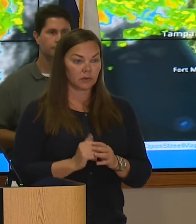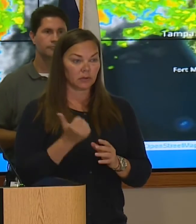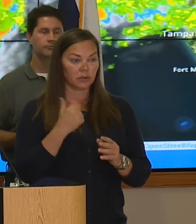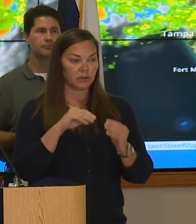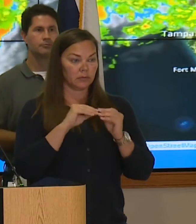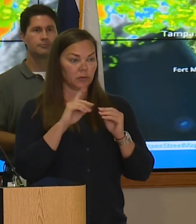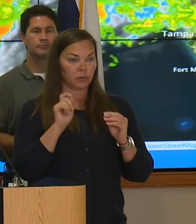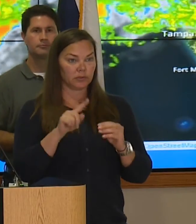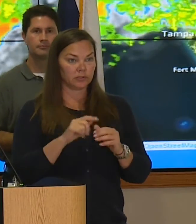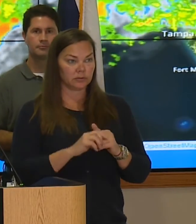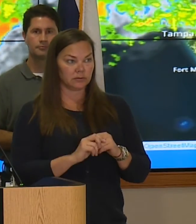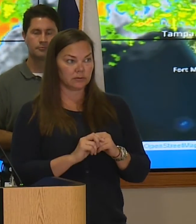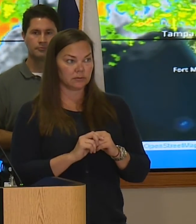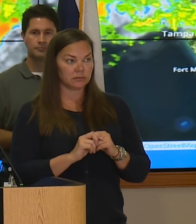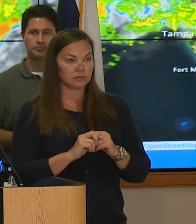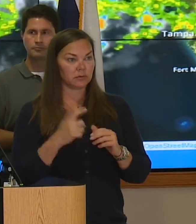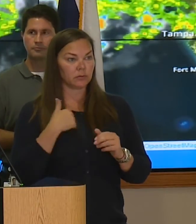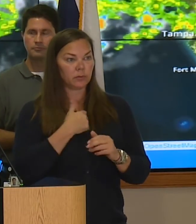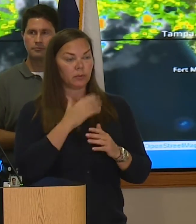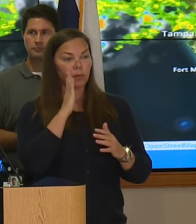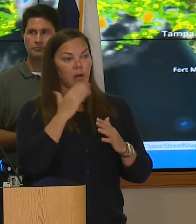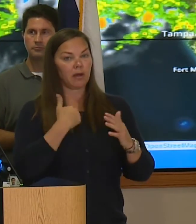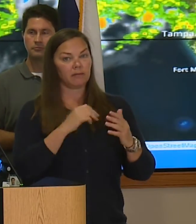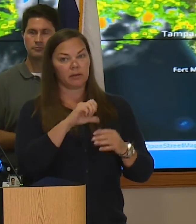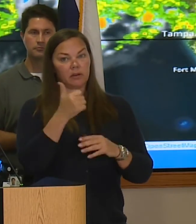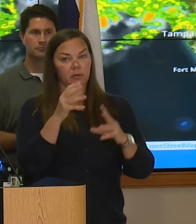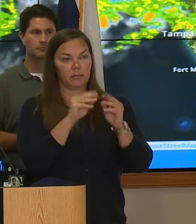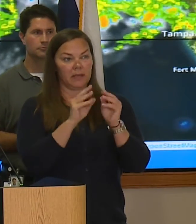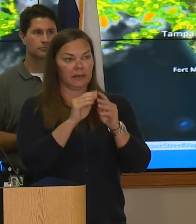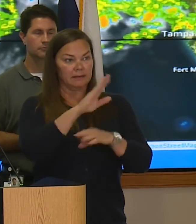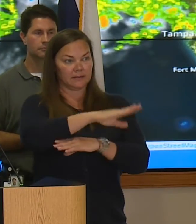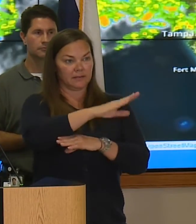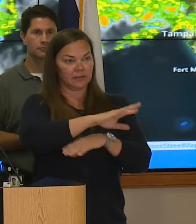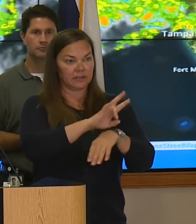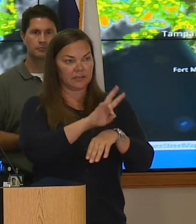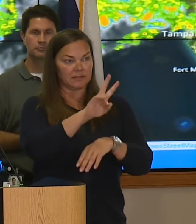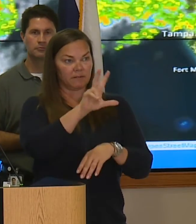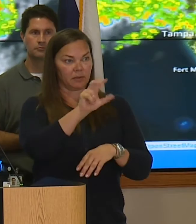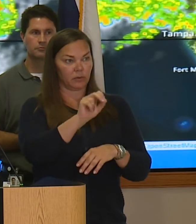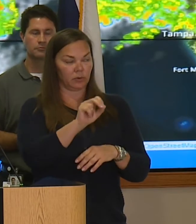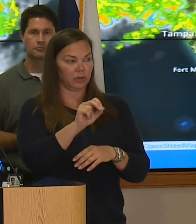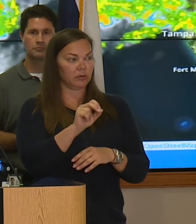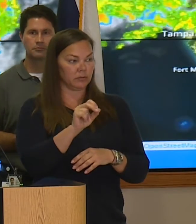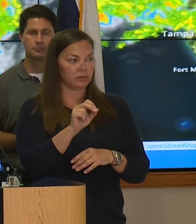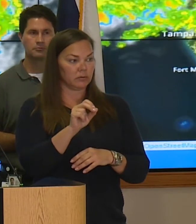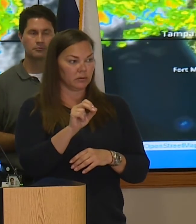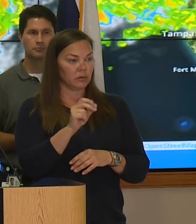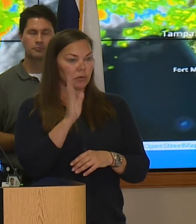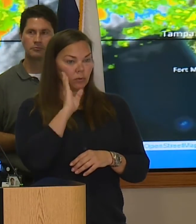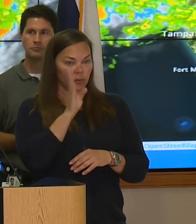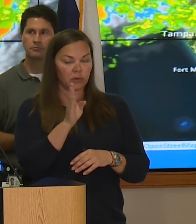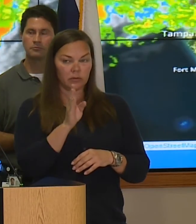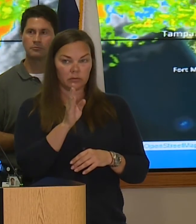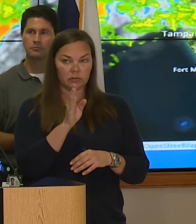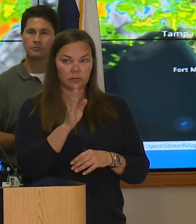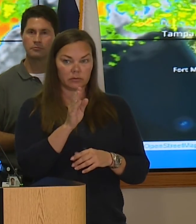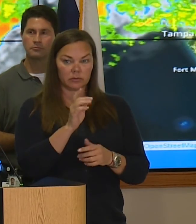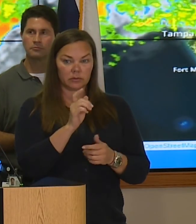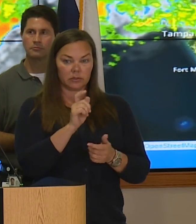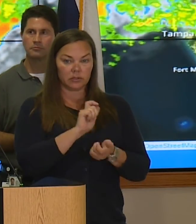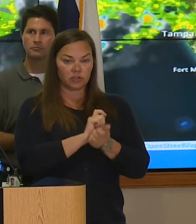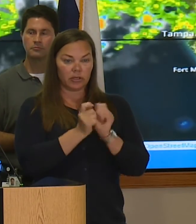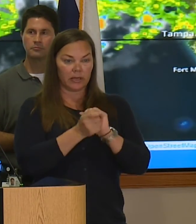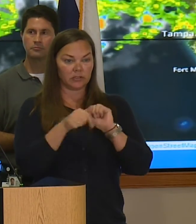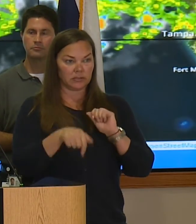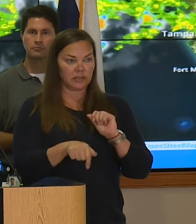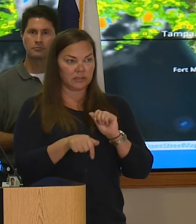Any other questions? We will hold another briefing this evening at 7:30, and we are going to transition these